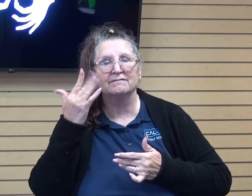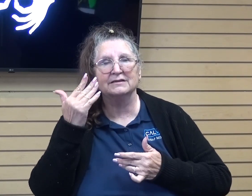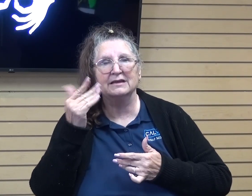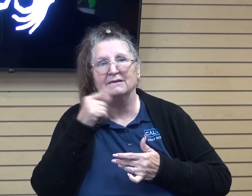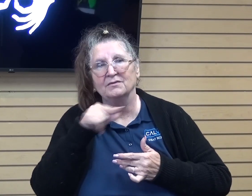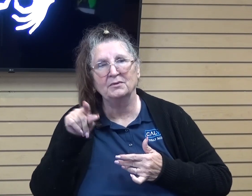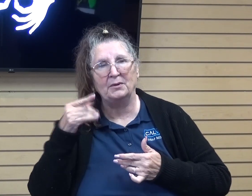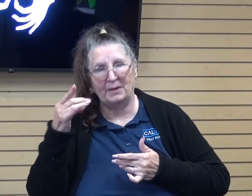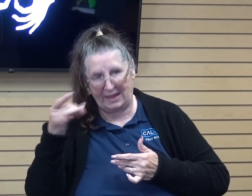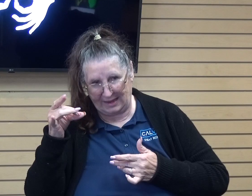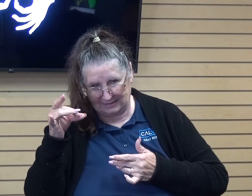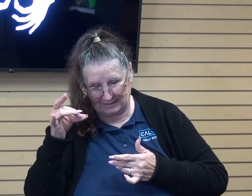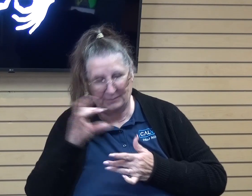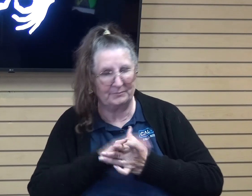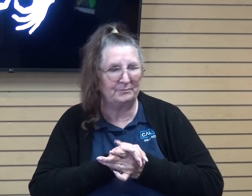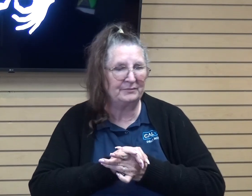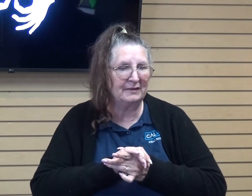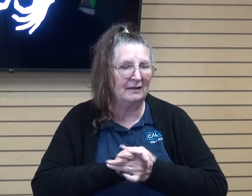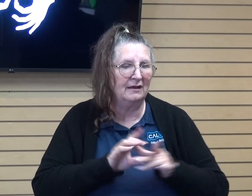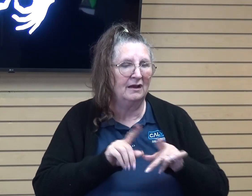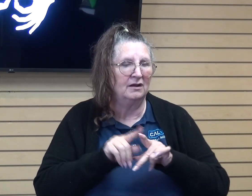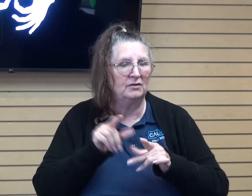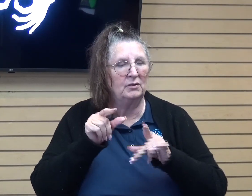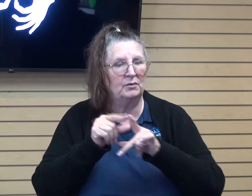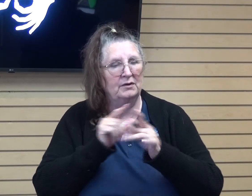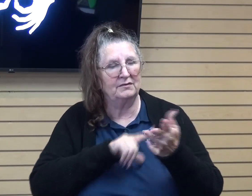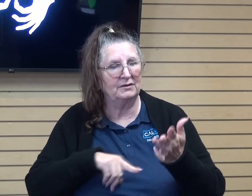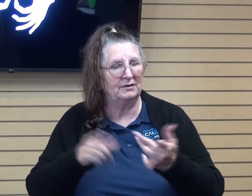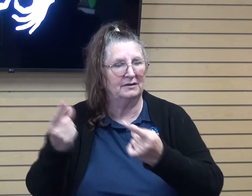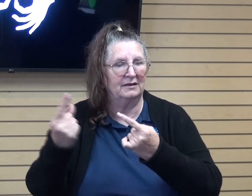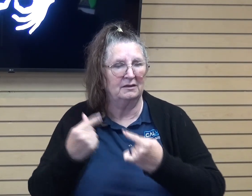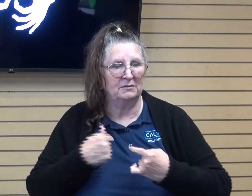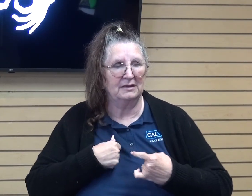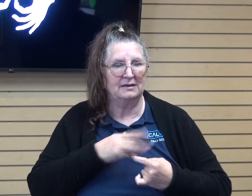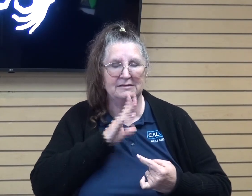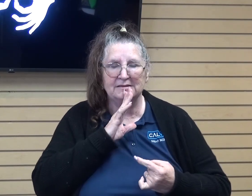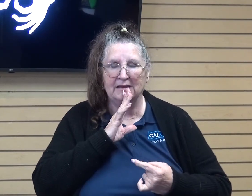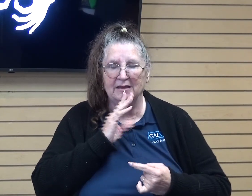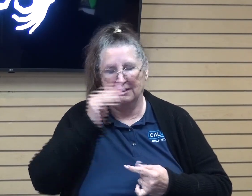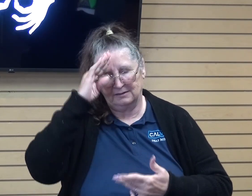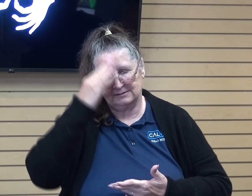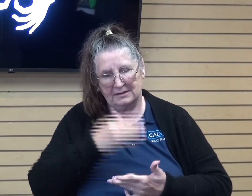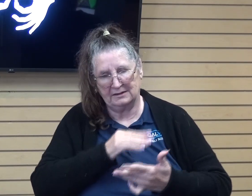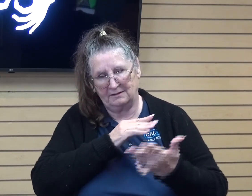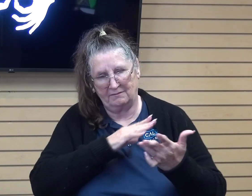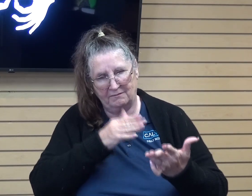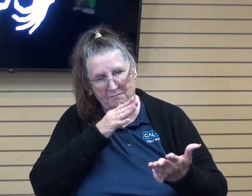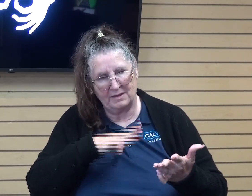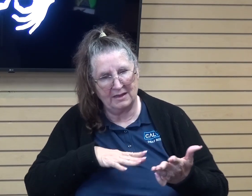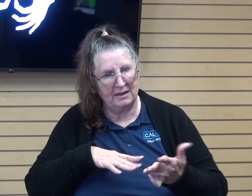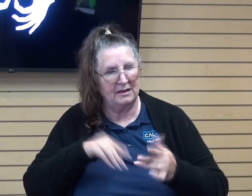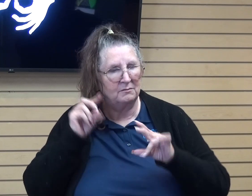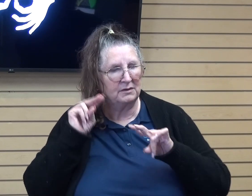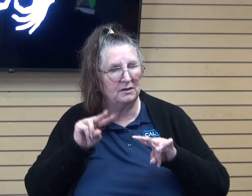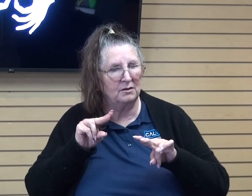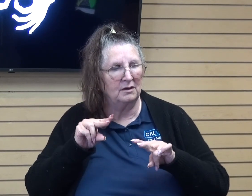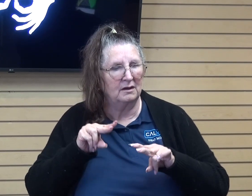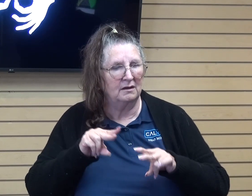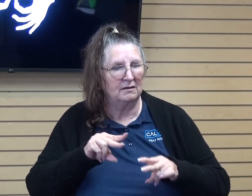Okay. Also, the word of the Lord came to me, saying, Son of man, behold, I take away from you the desire of your eyes